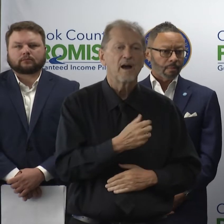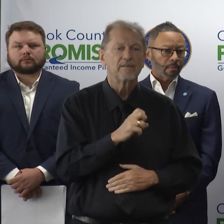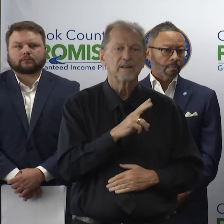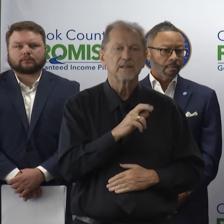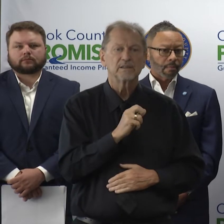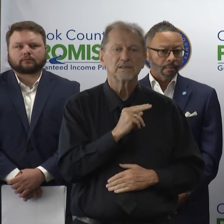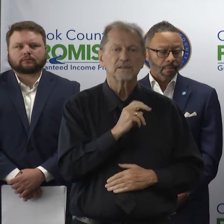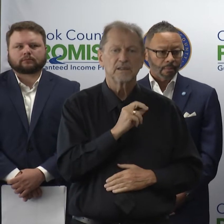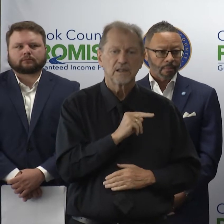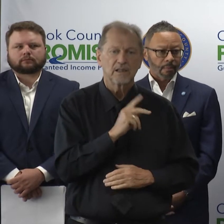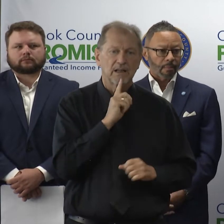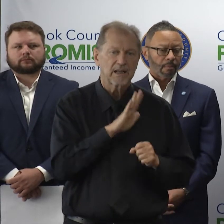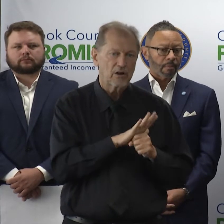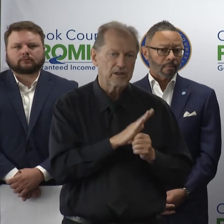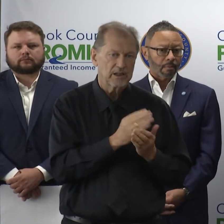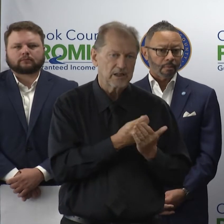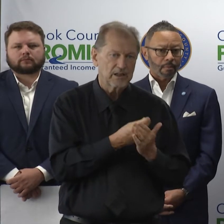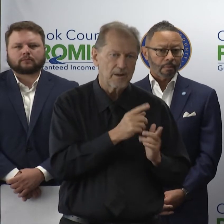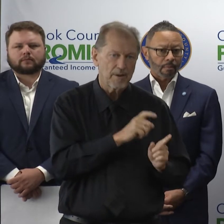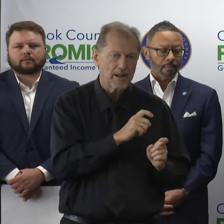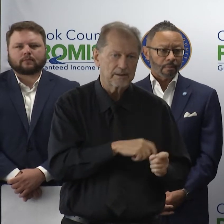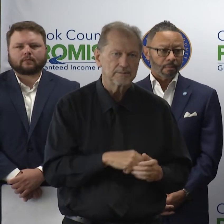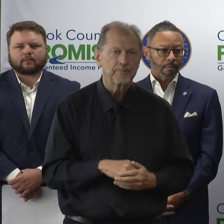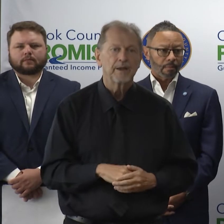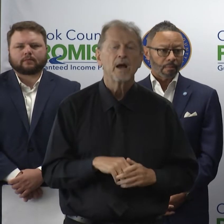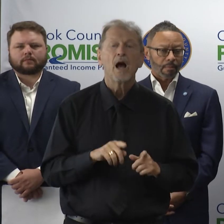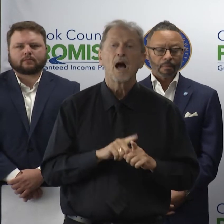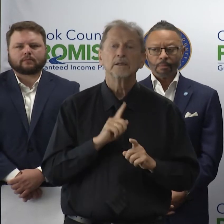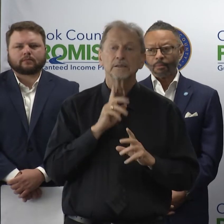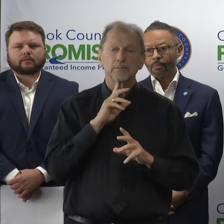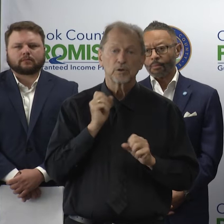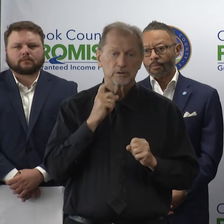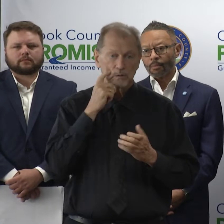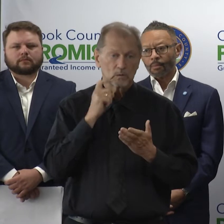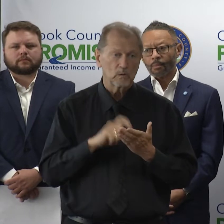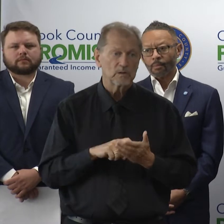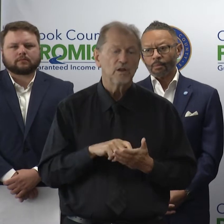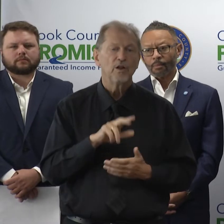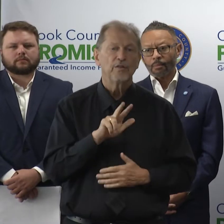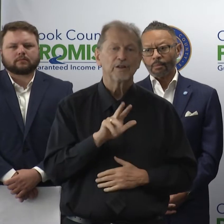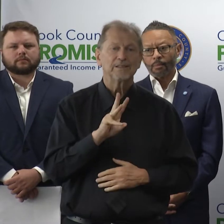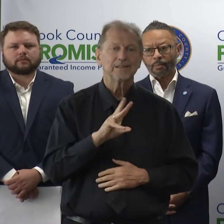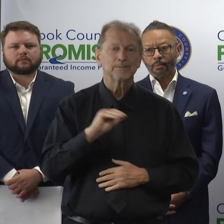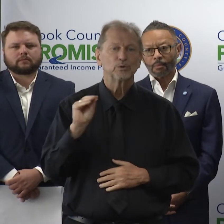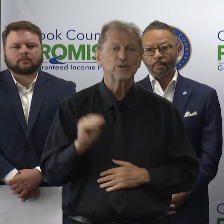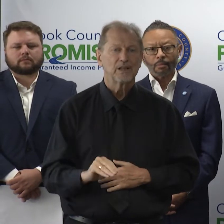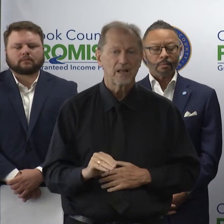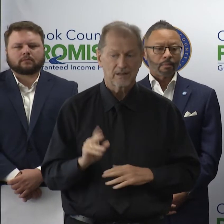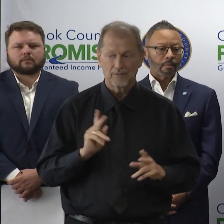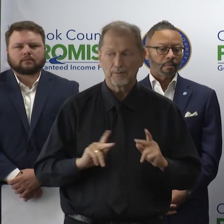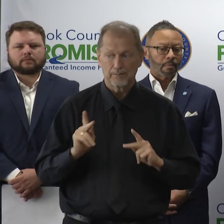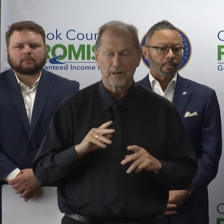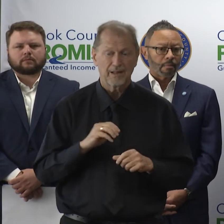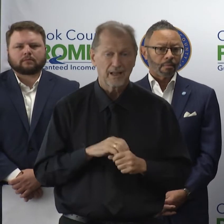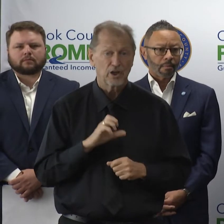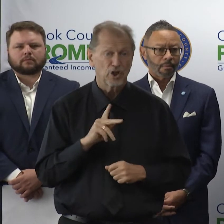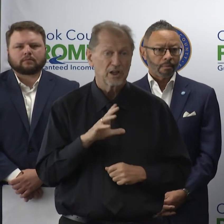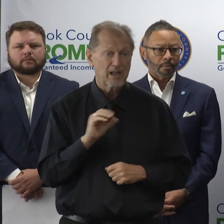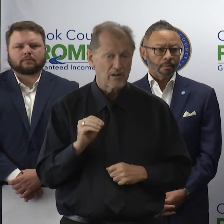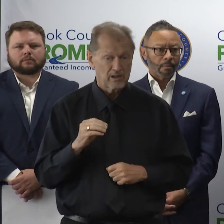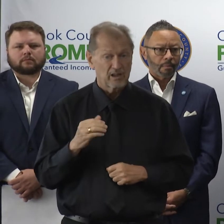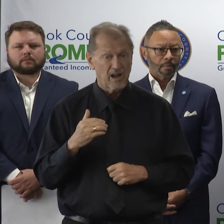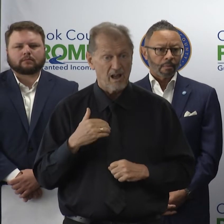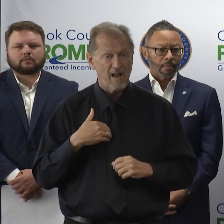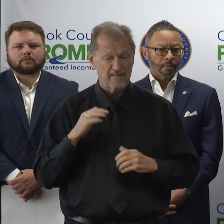Income Pilot. As the President noted, approximately 36% of Cook County households are eligible